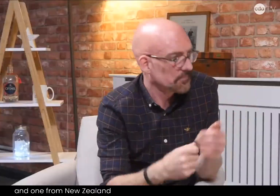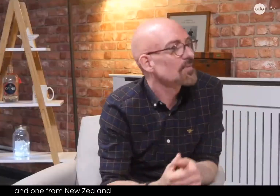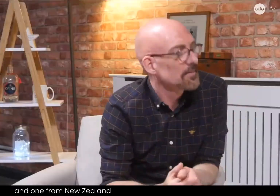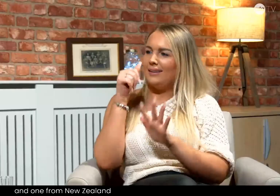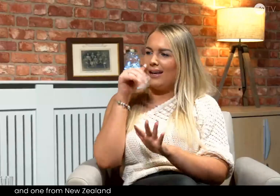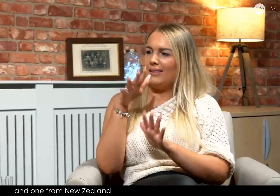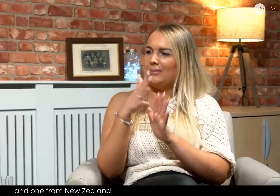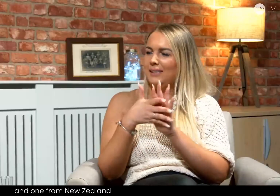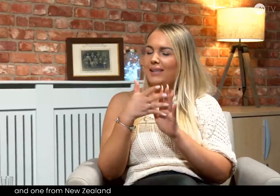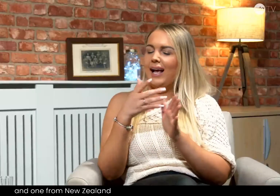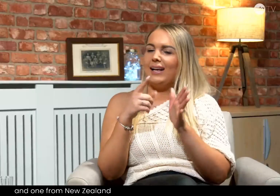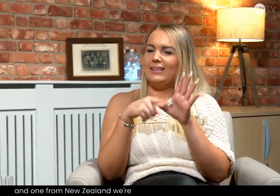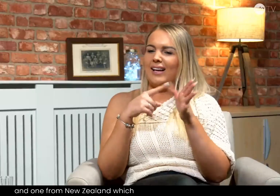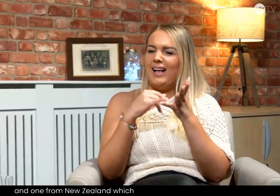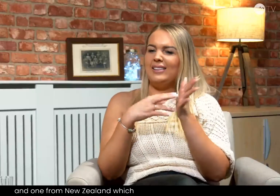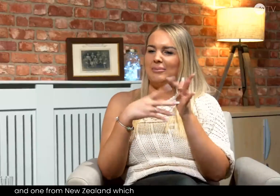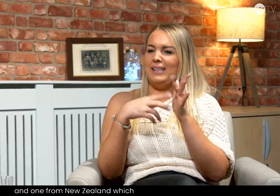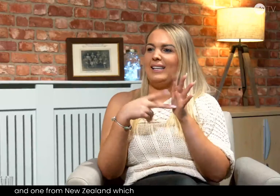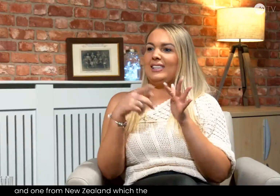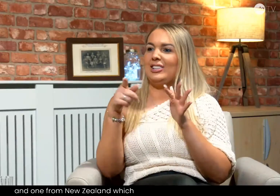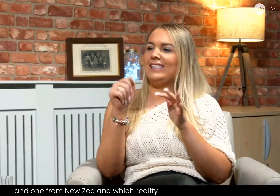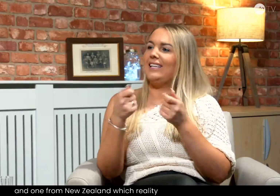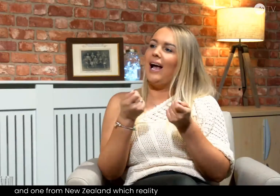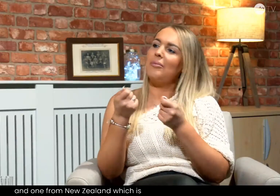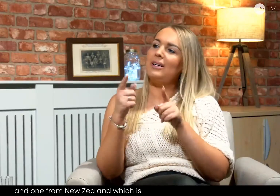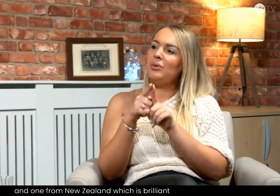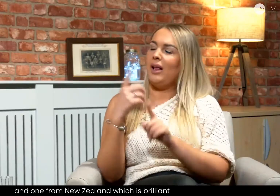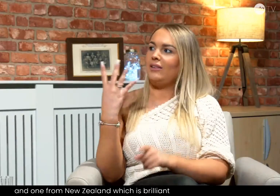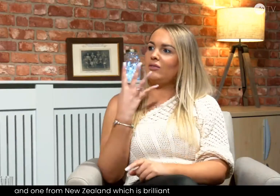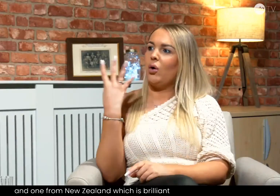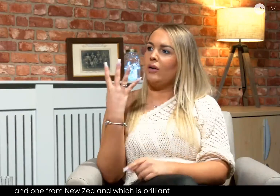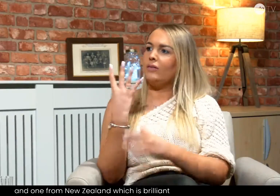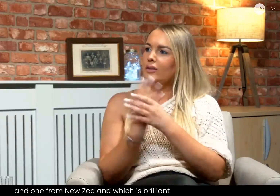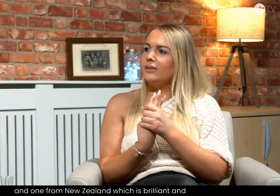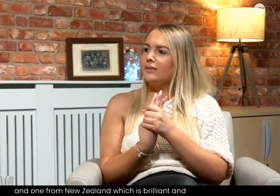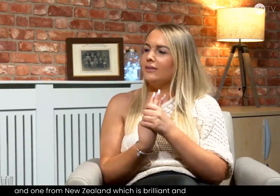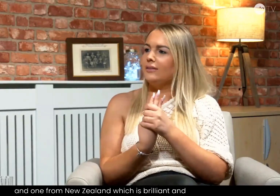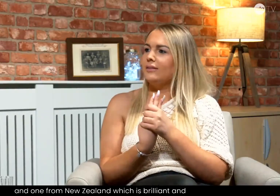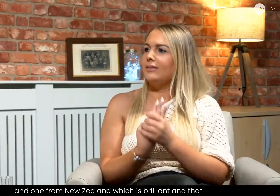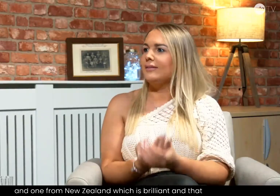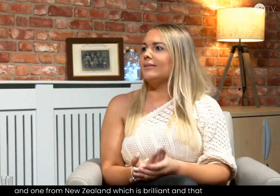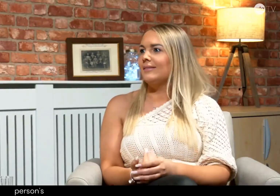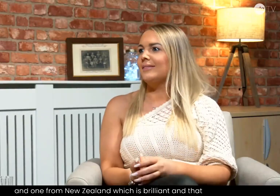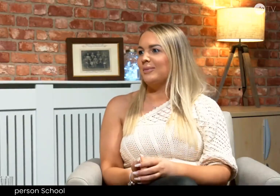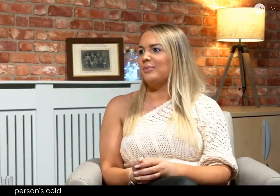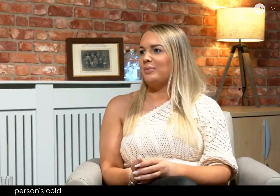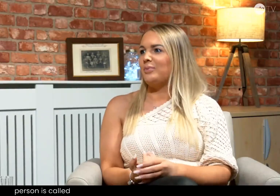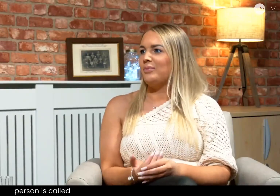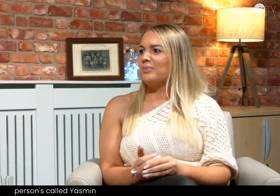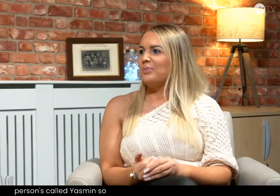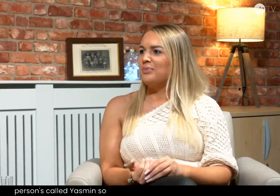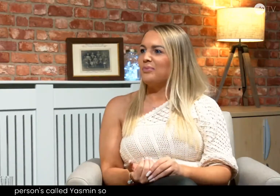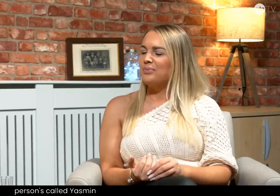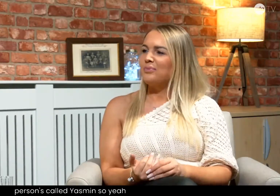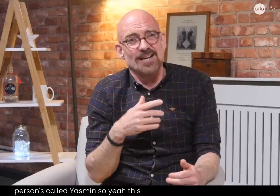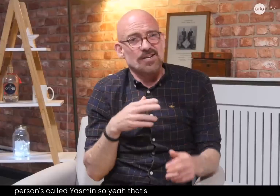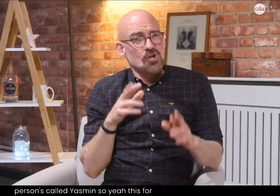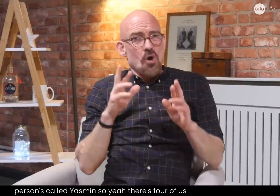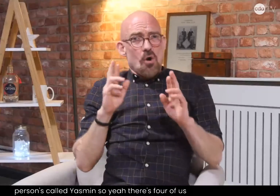Which, yeah, I mean, it's brilliant. And that person's called Yasmin. So, yeah, there's four of us all together. So we'll try our